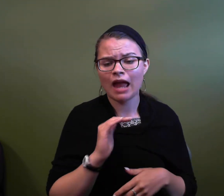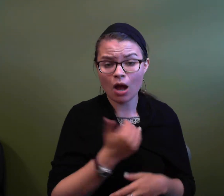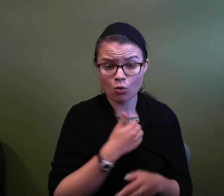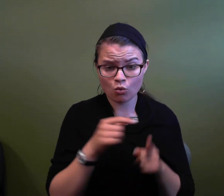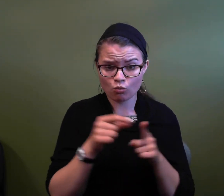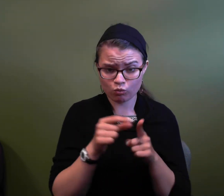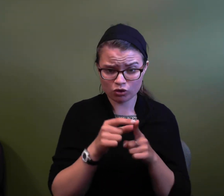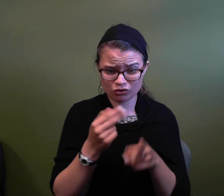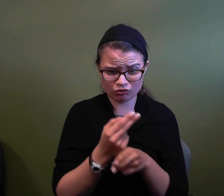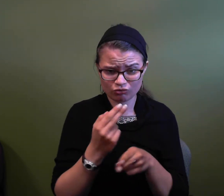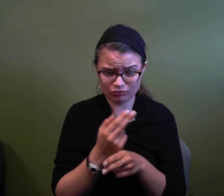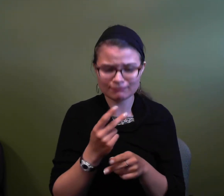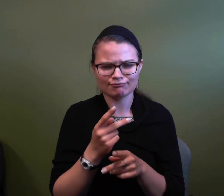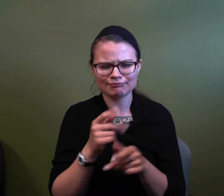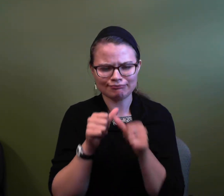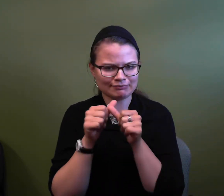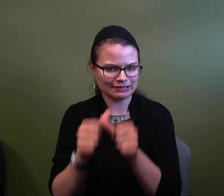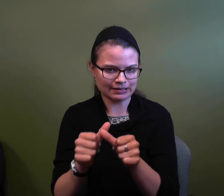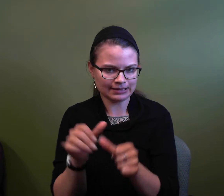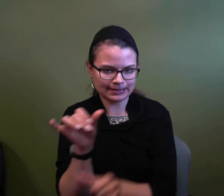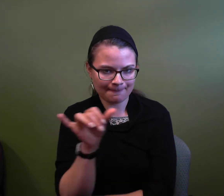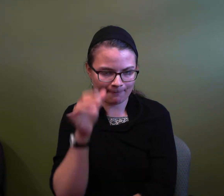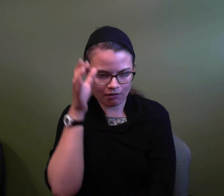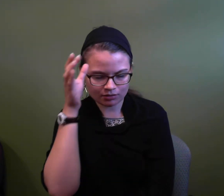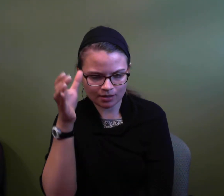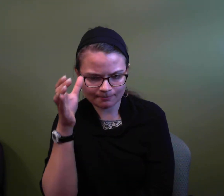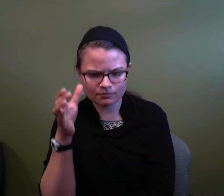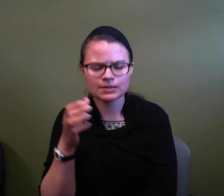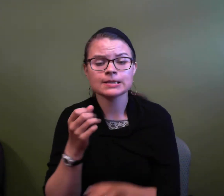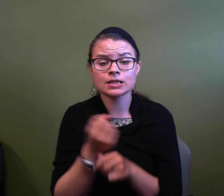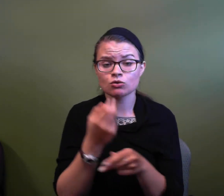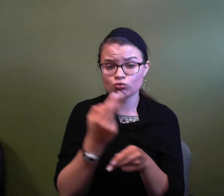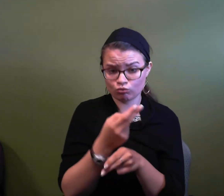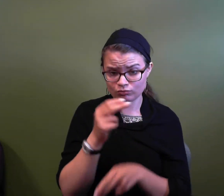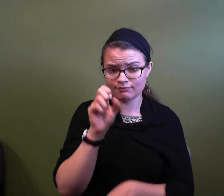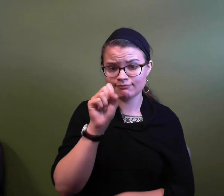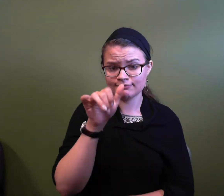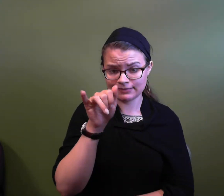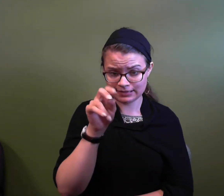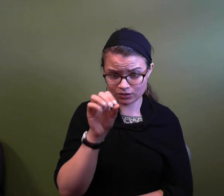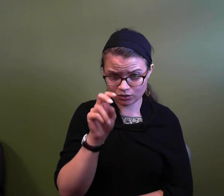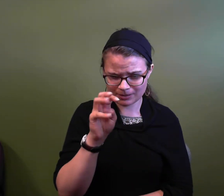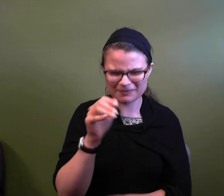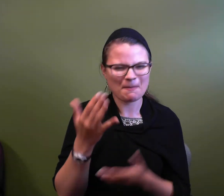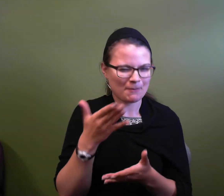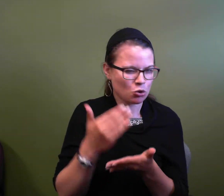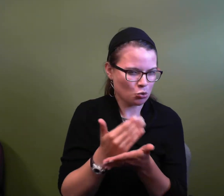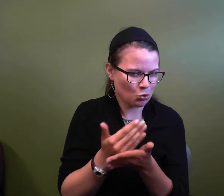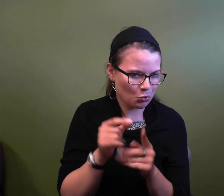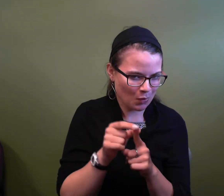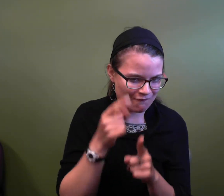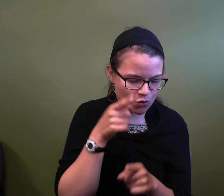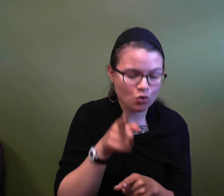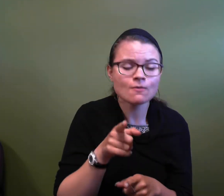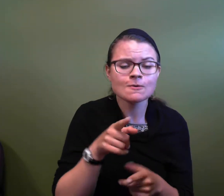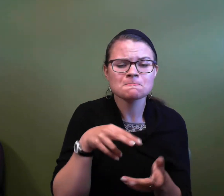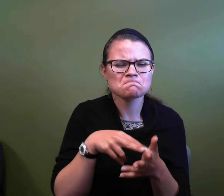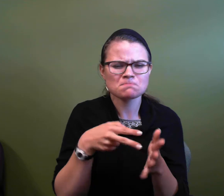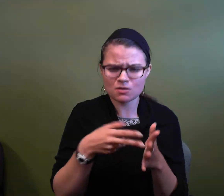use synonyms. So this might be a new word for you too, a synonym. Synonyms are words that have the same